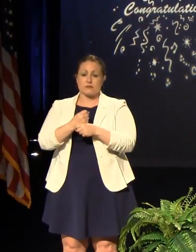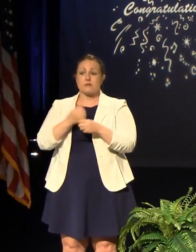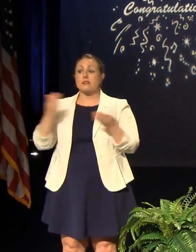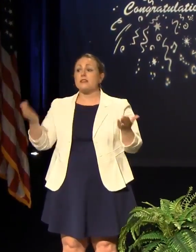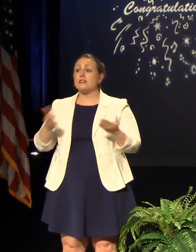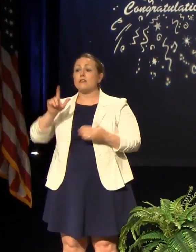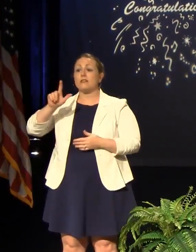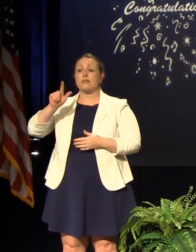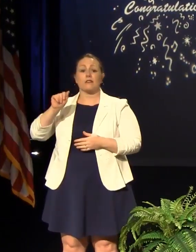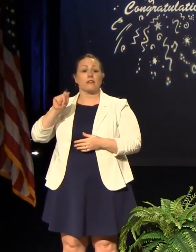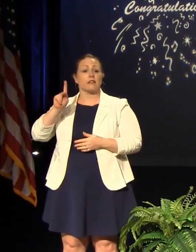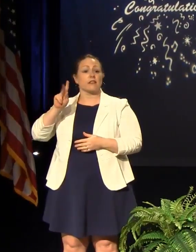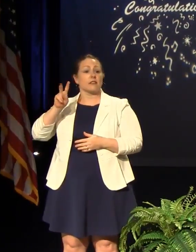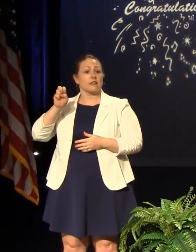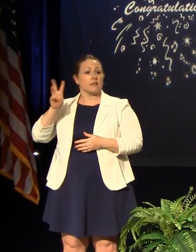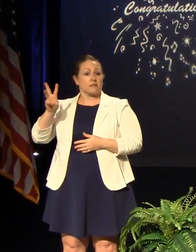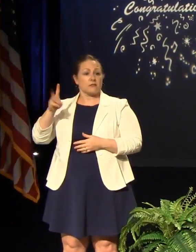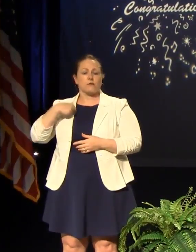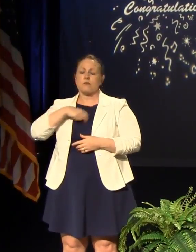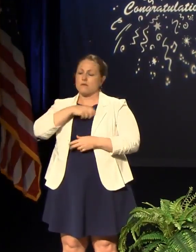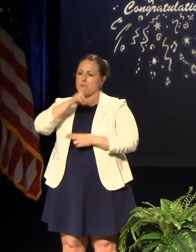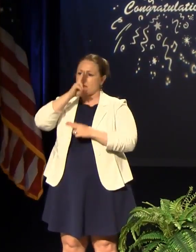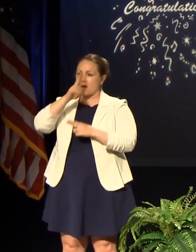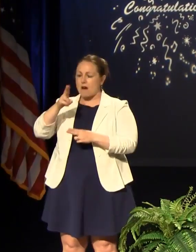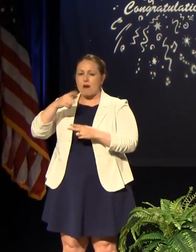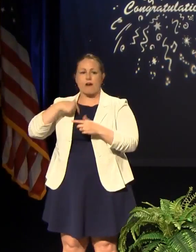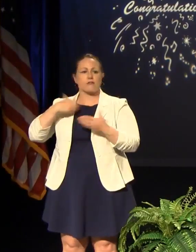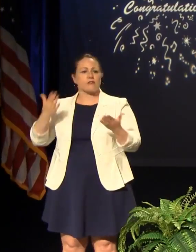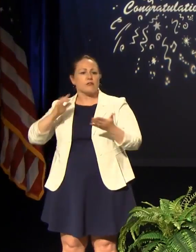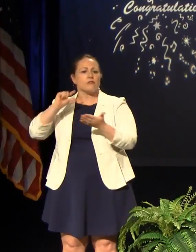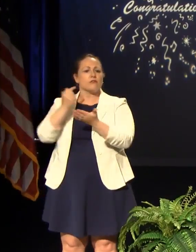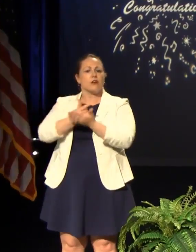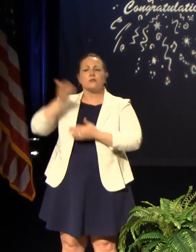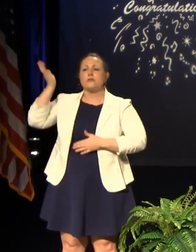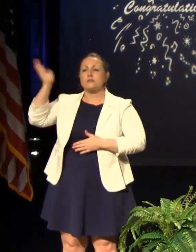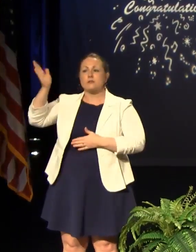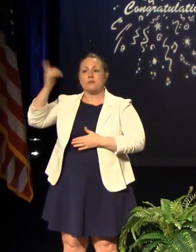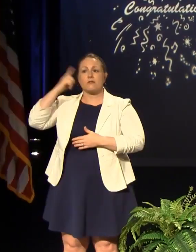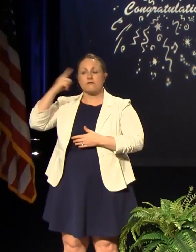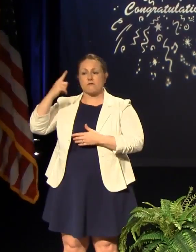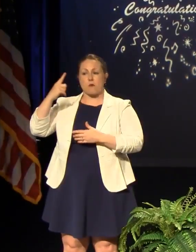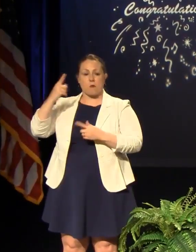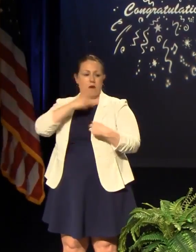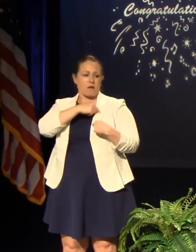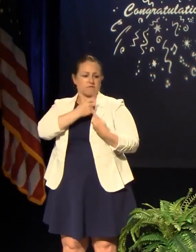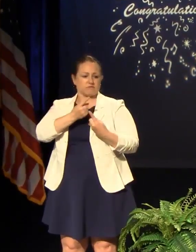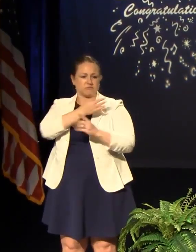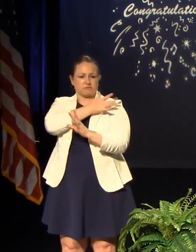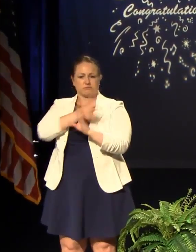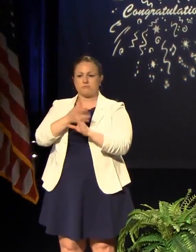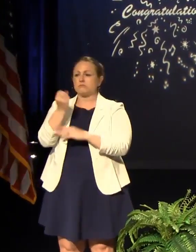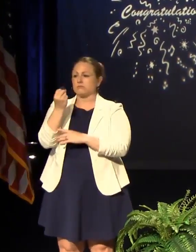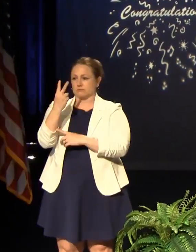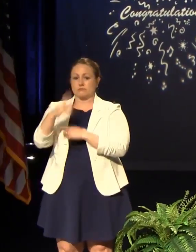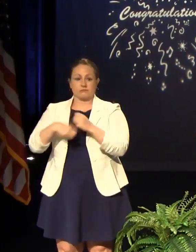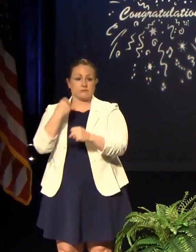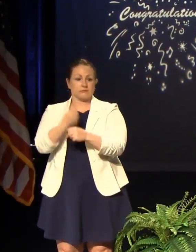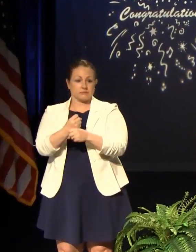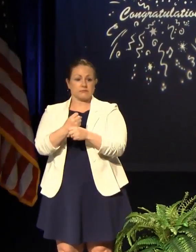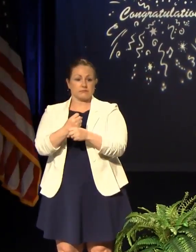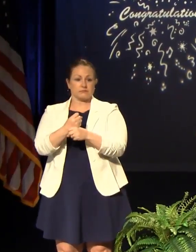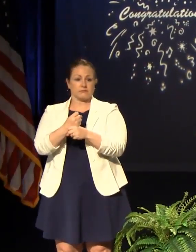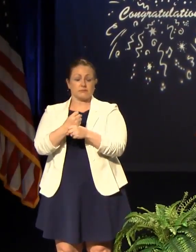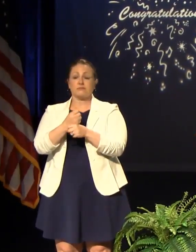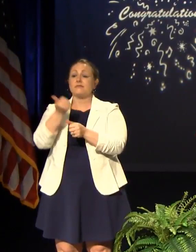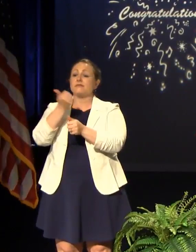I've had the honor of making graduation speeches for the past 12 years, and I take each